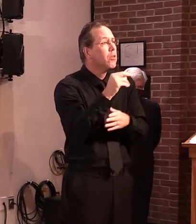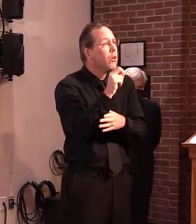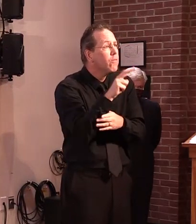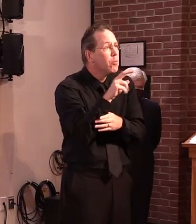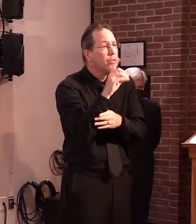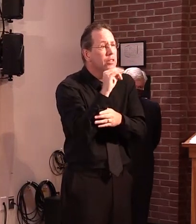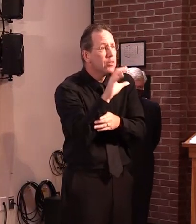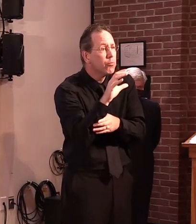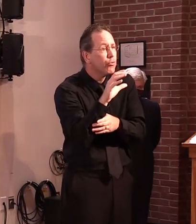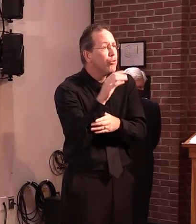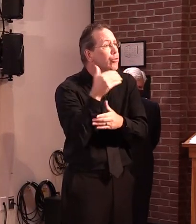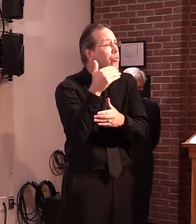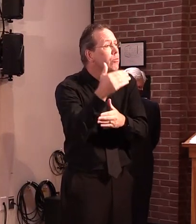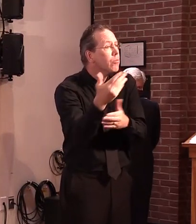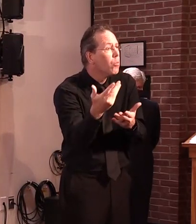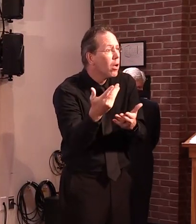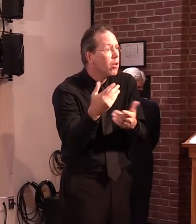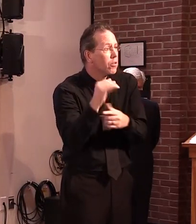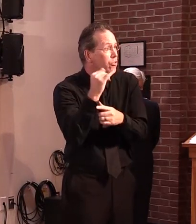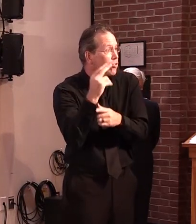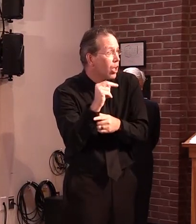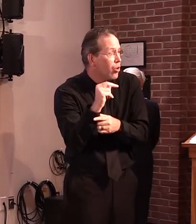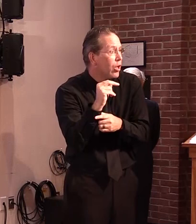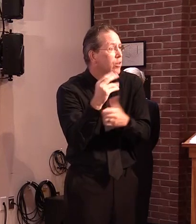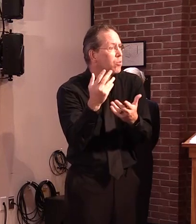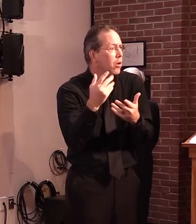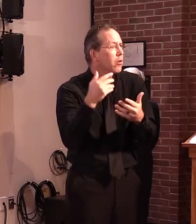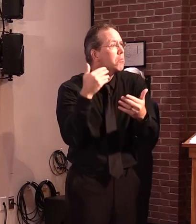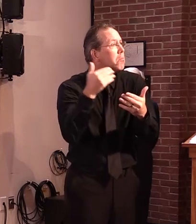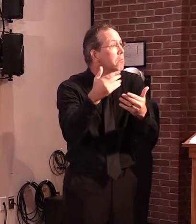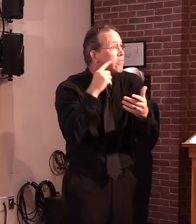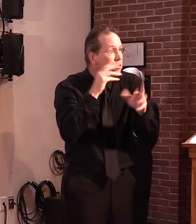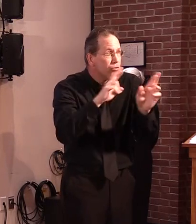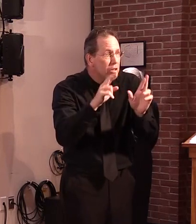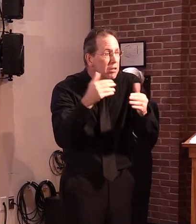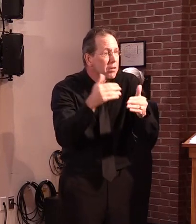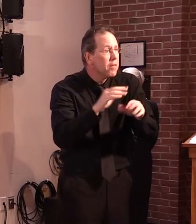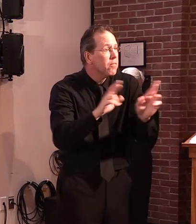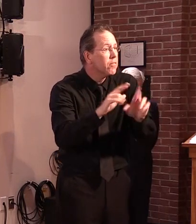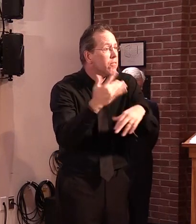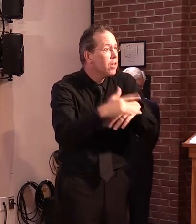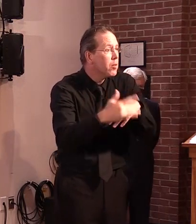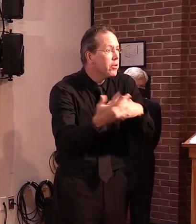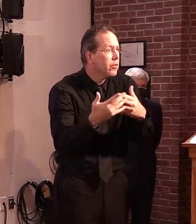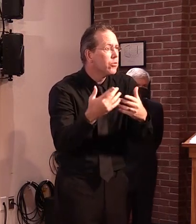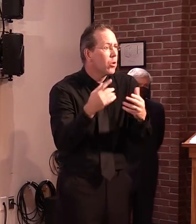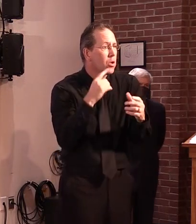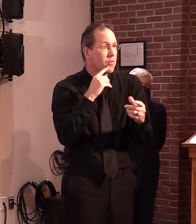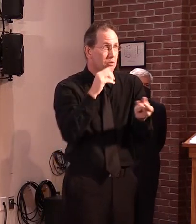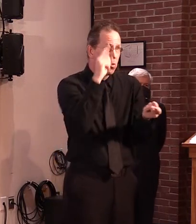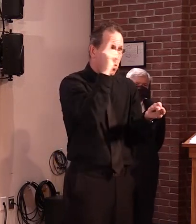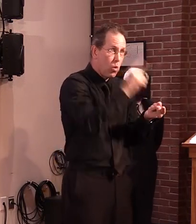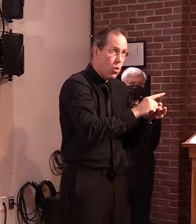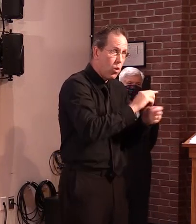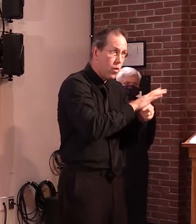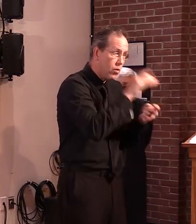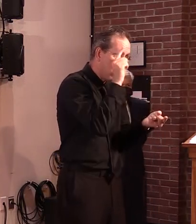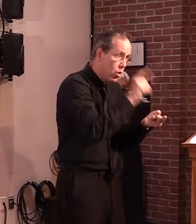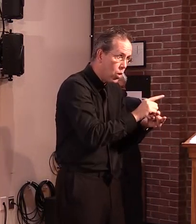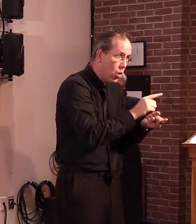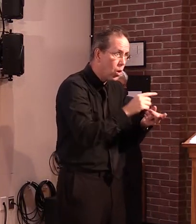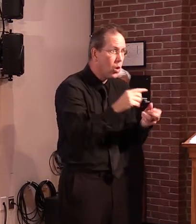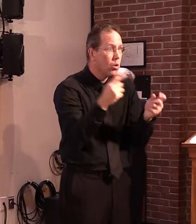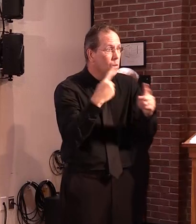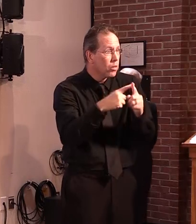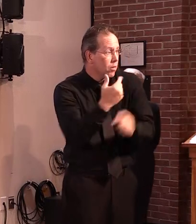you combine a low rate the way Vermont has with a vaccine that has